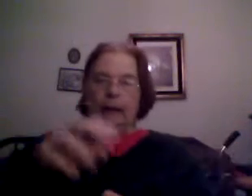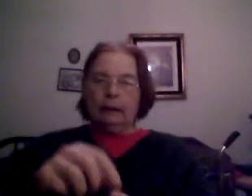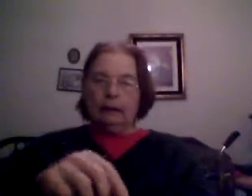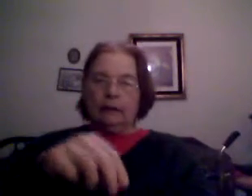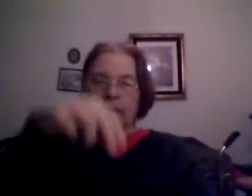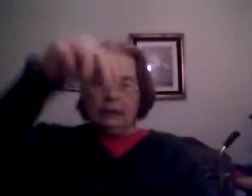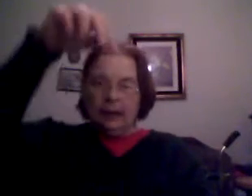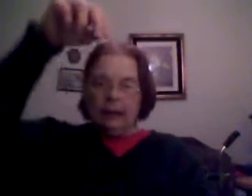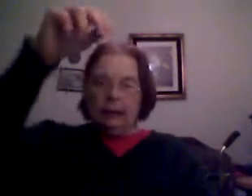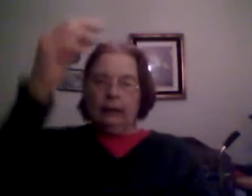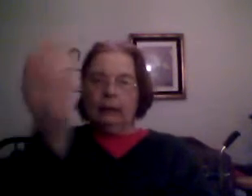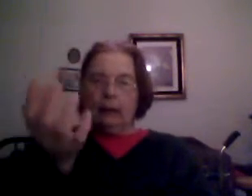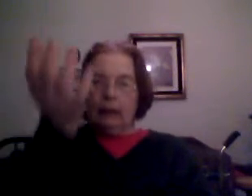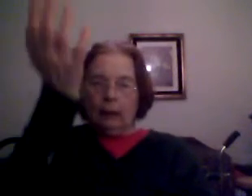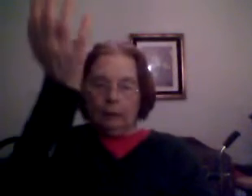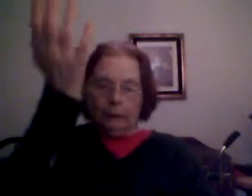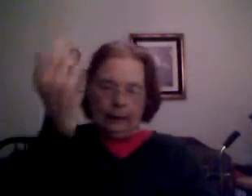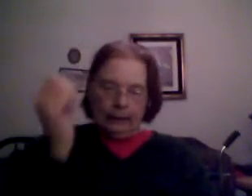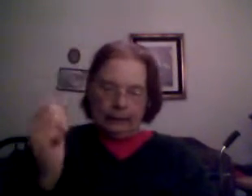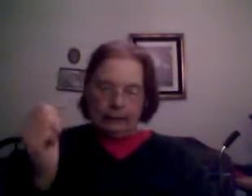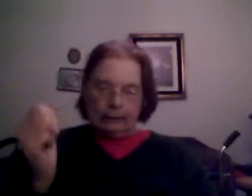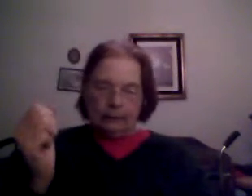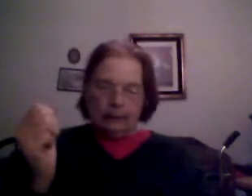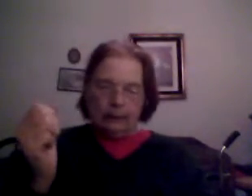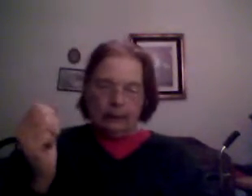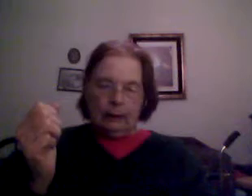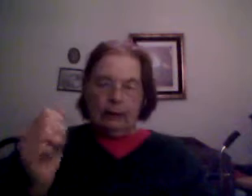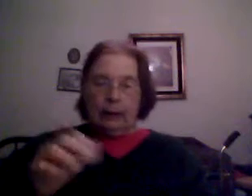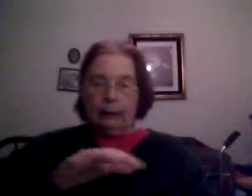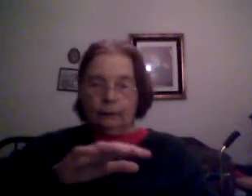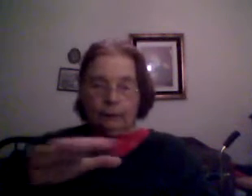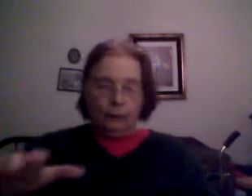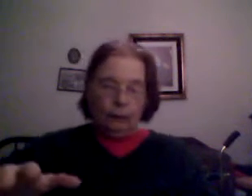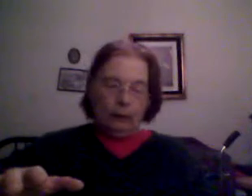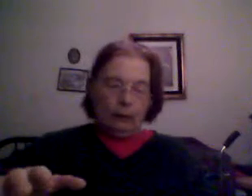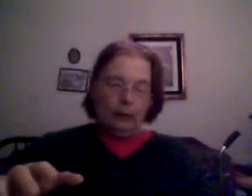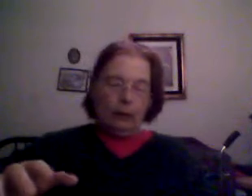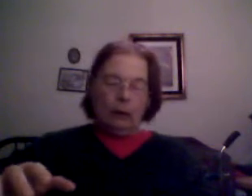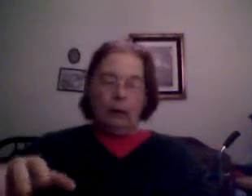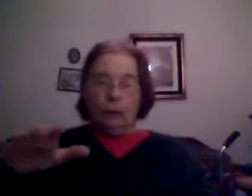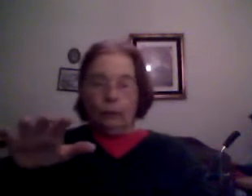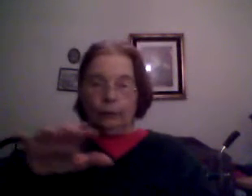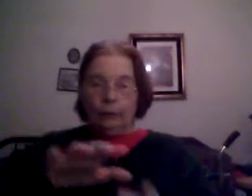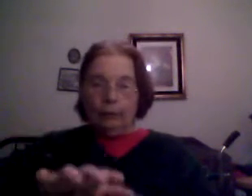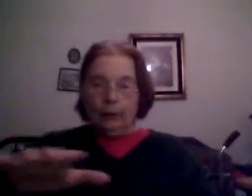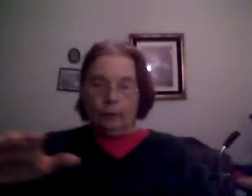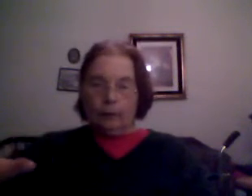and standing upright on a floor or the ground,